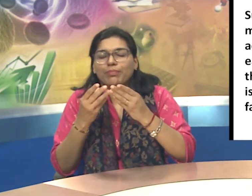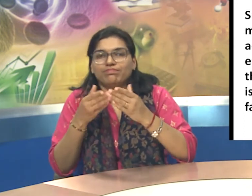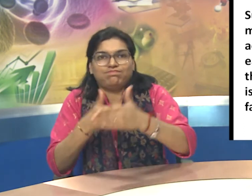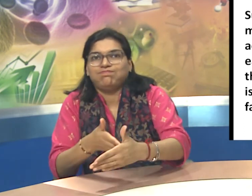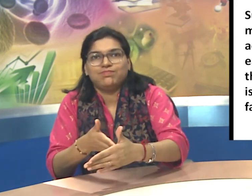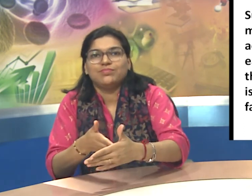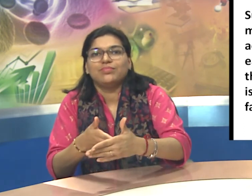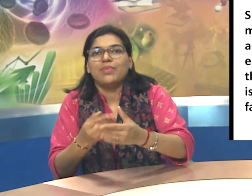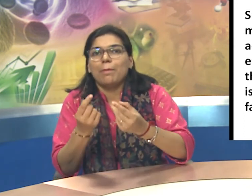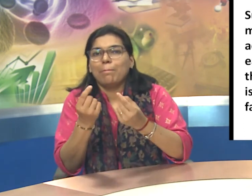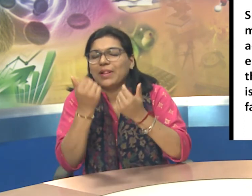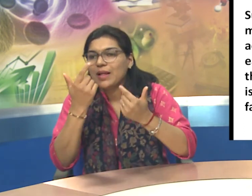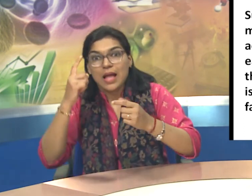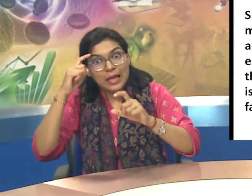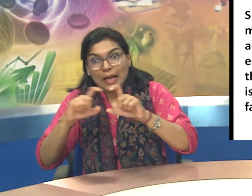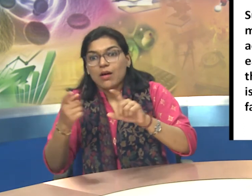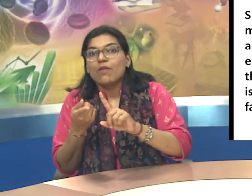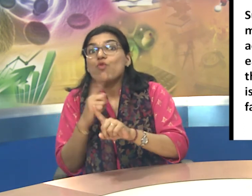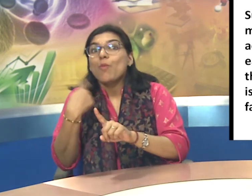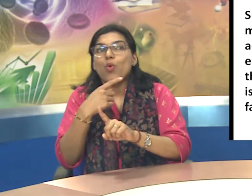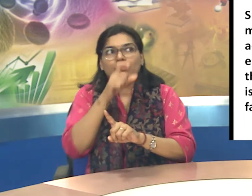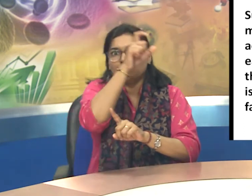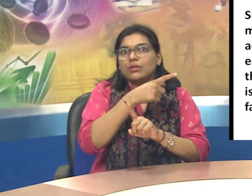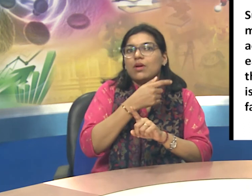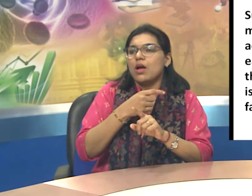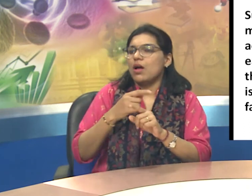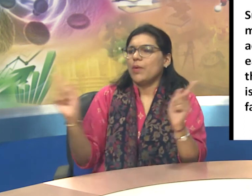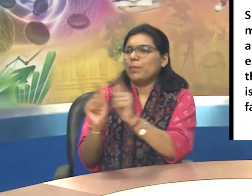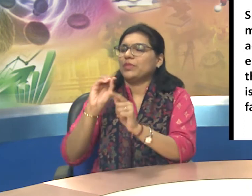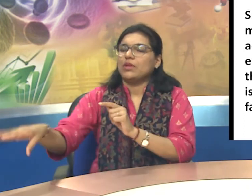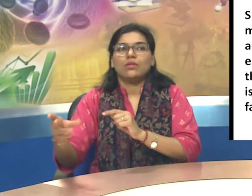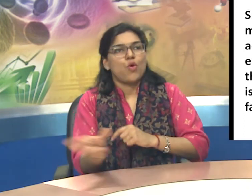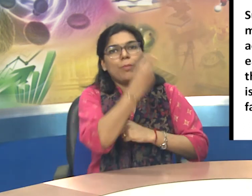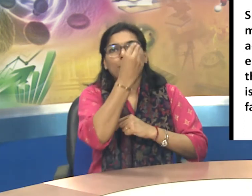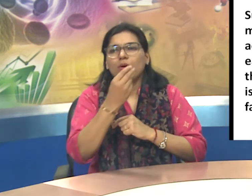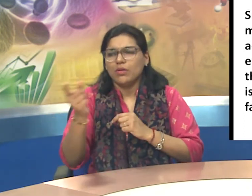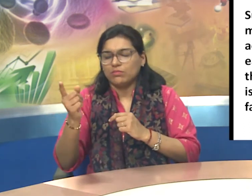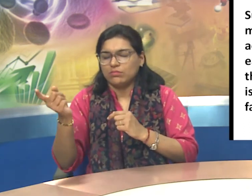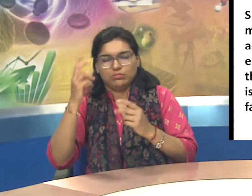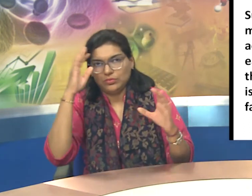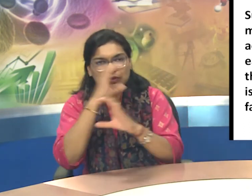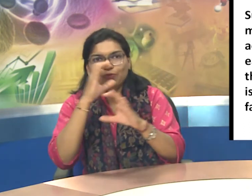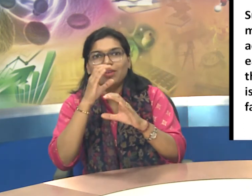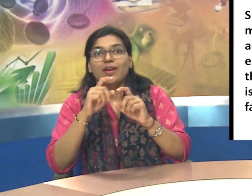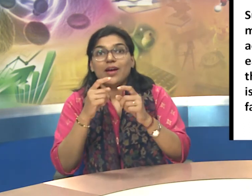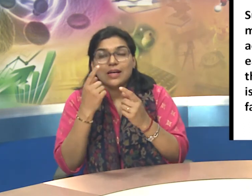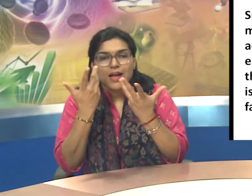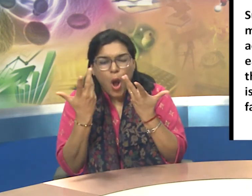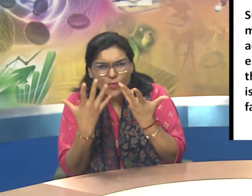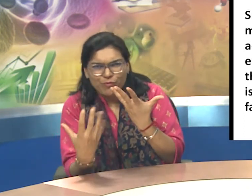the message is screened by the receiver and only such information is